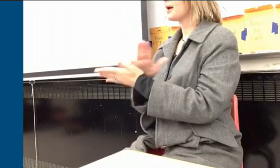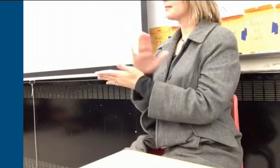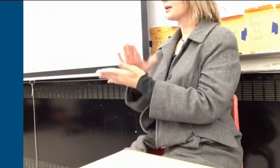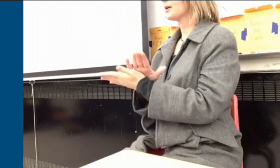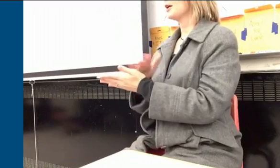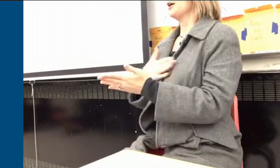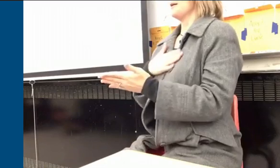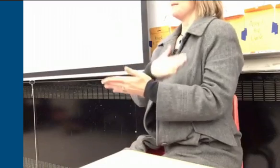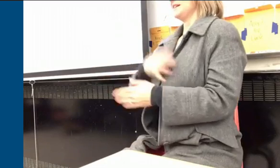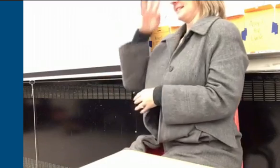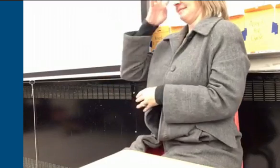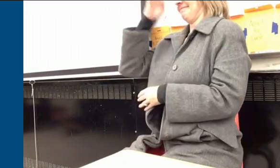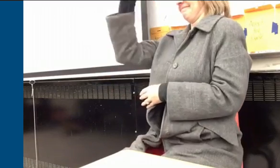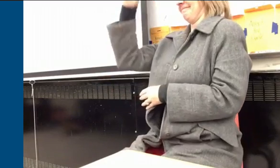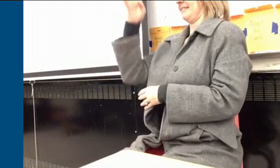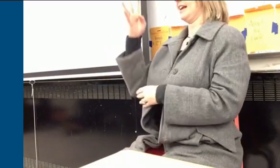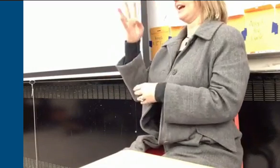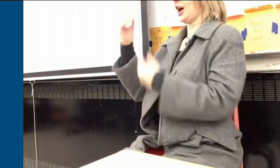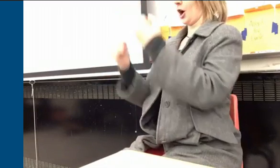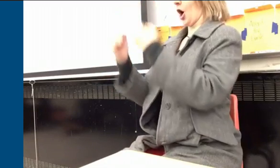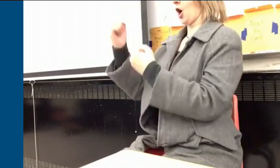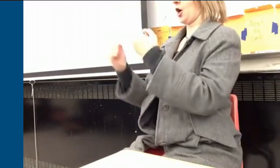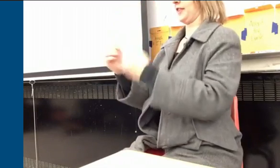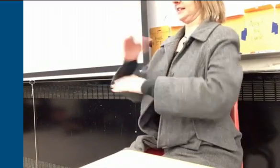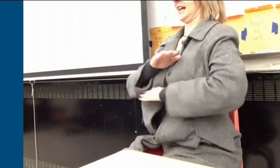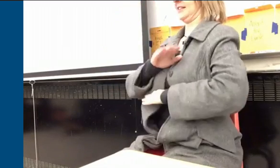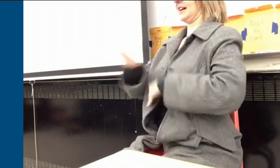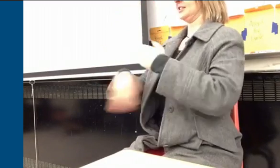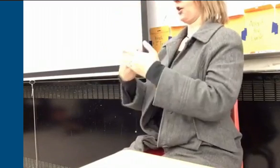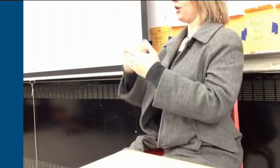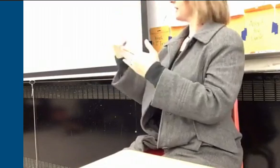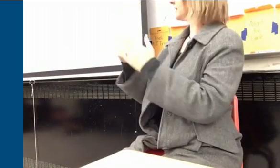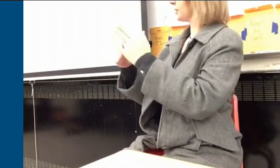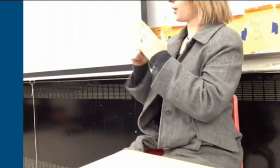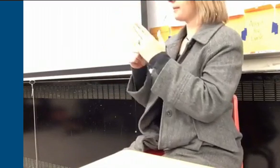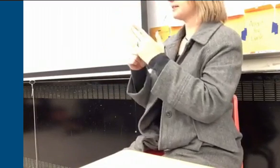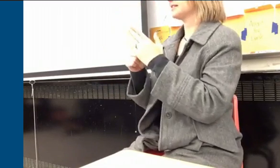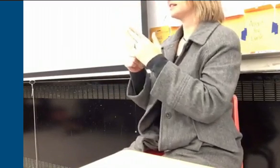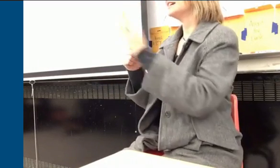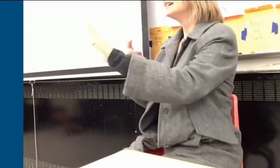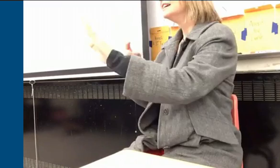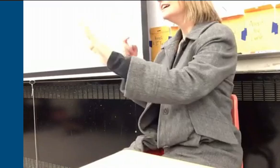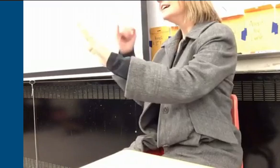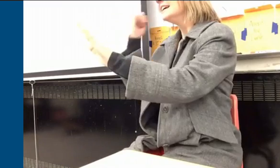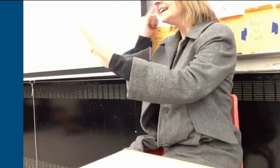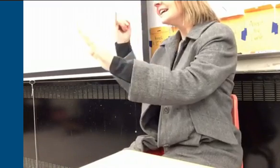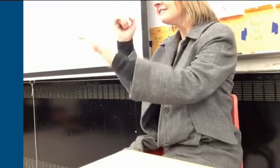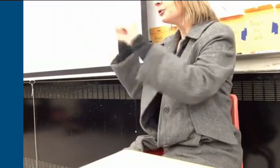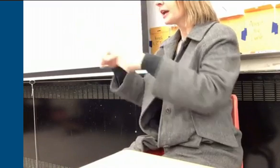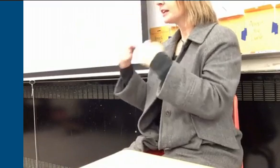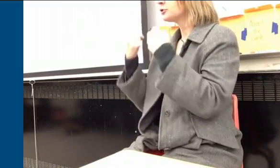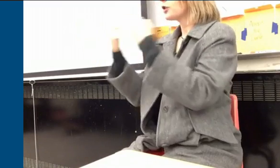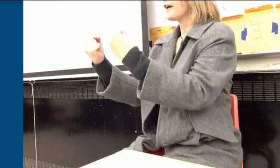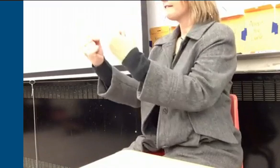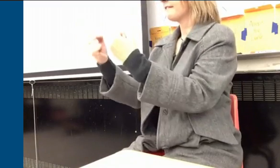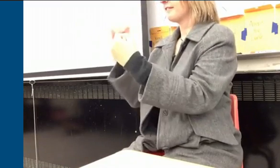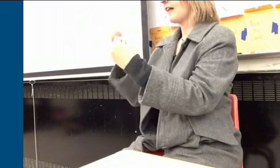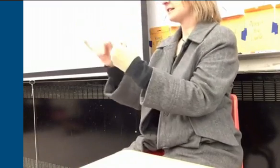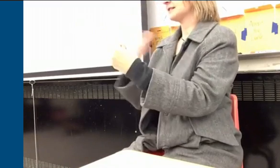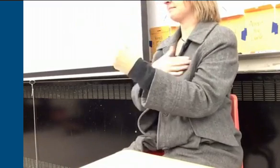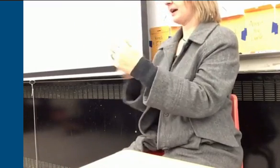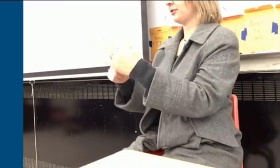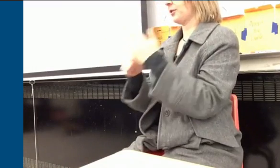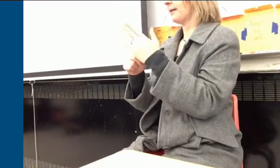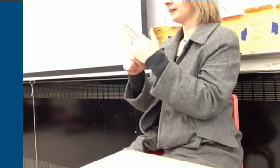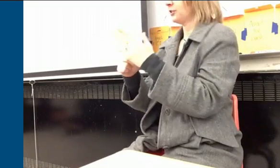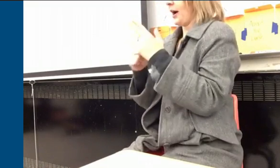please create and invent for me a car that satisfies these things. As long as it is drivable, that is what I'm looking for